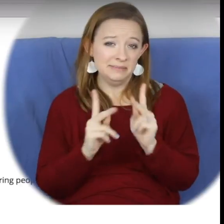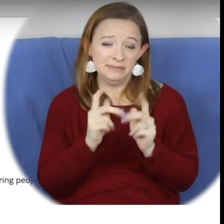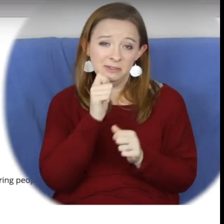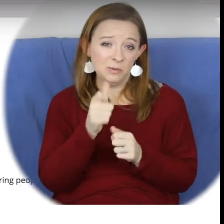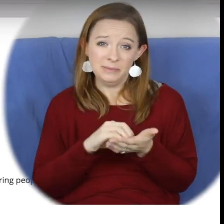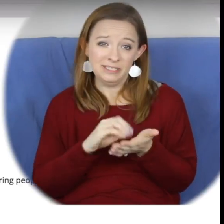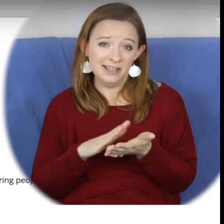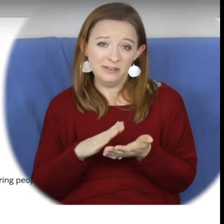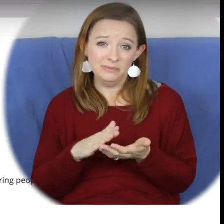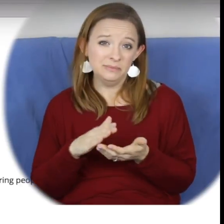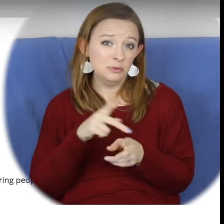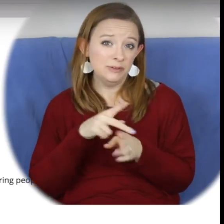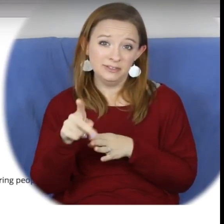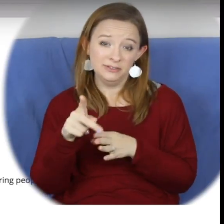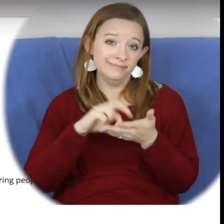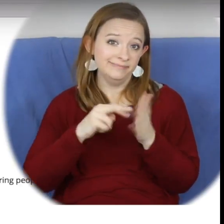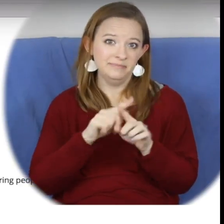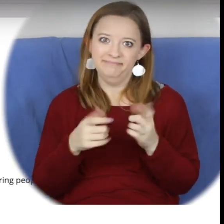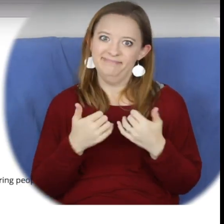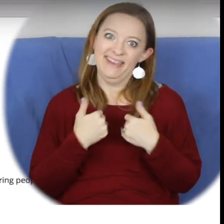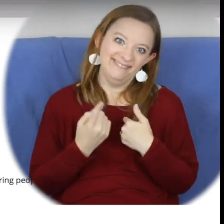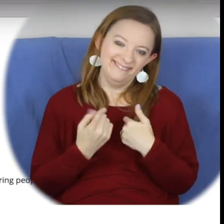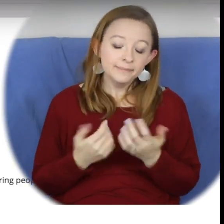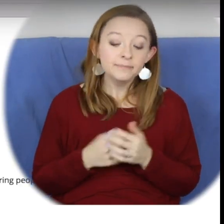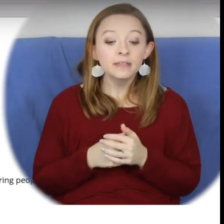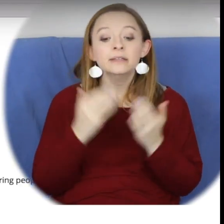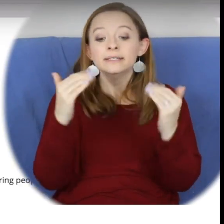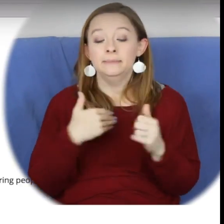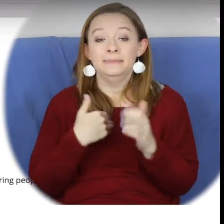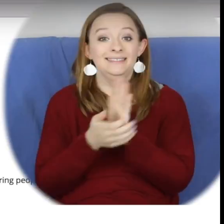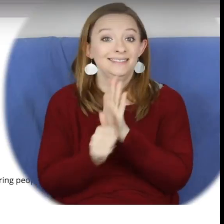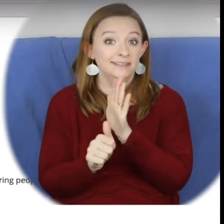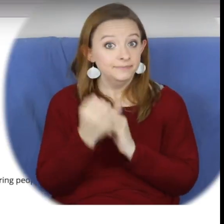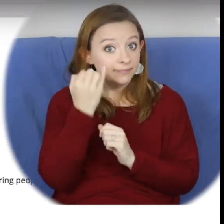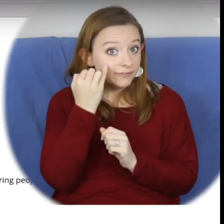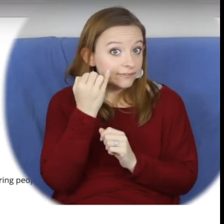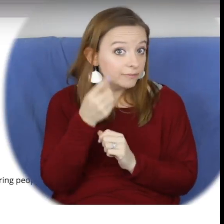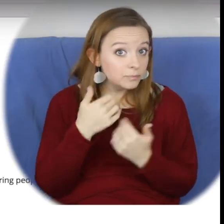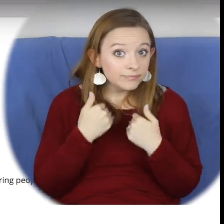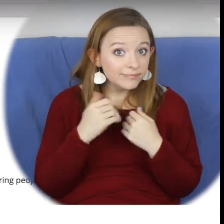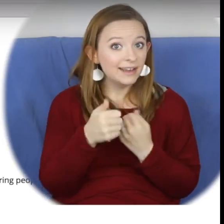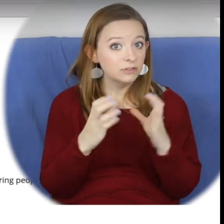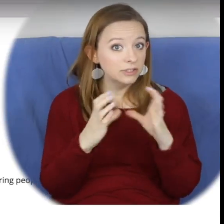you can set it up however you want. It doesn't have to be exactly like I have it, but